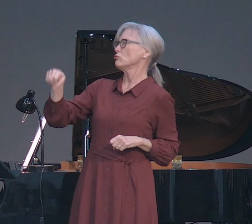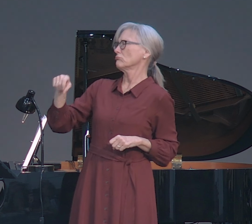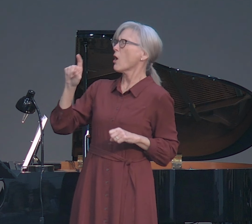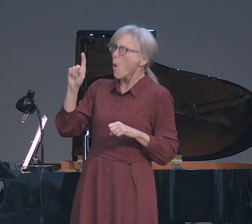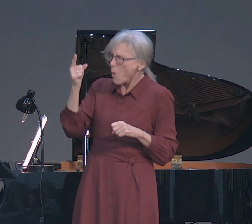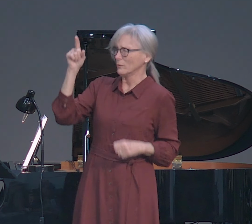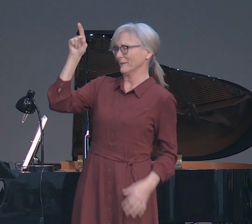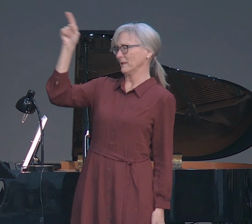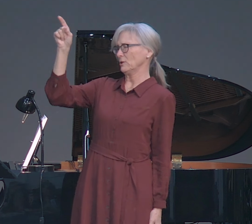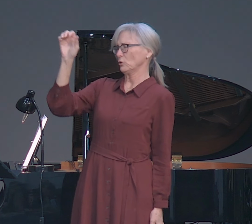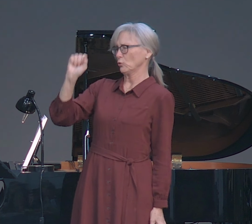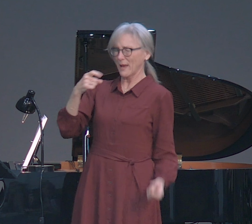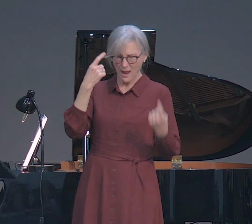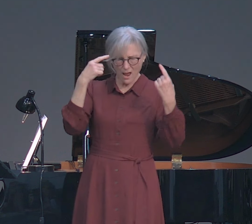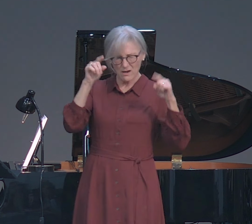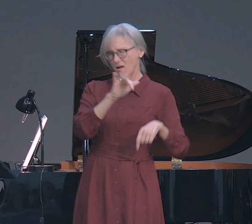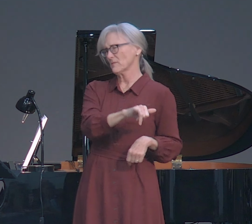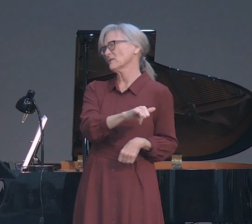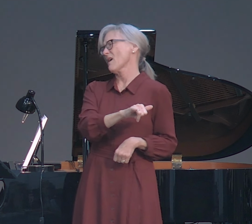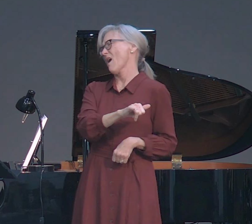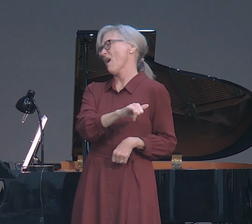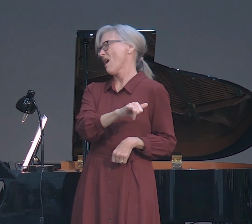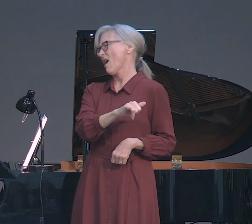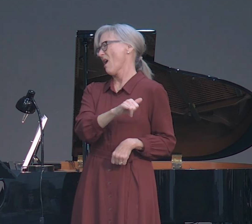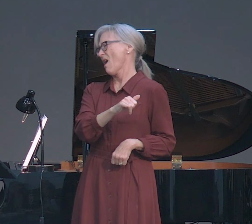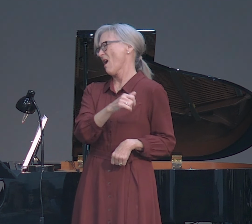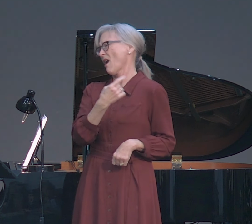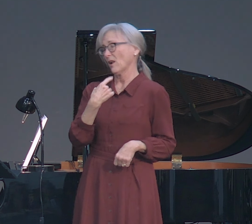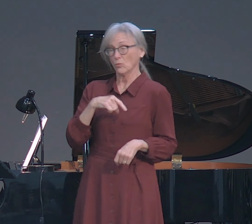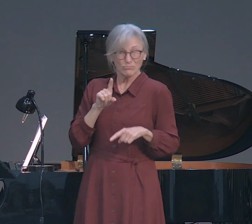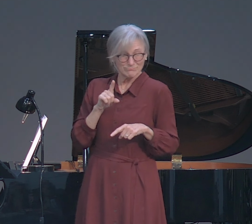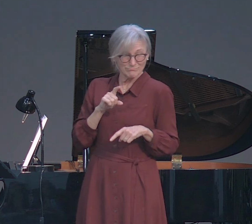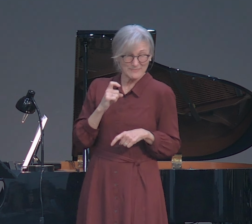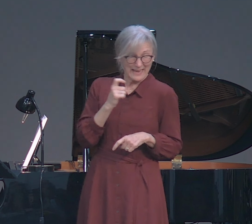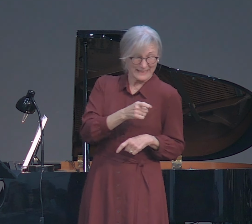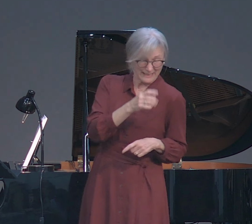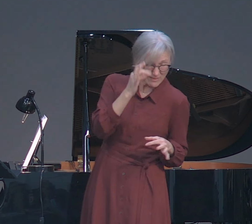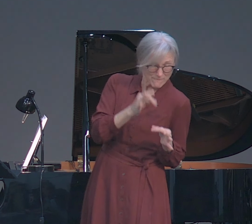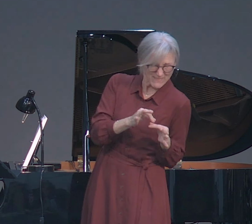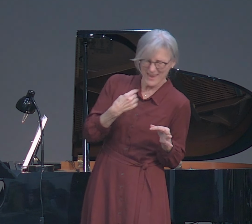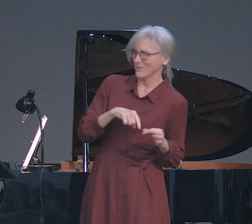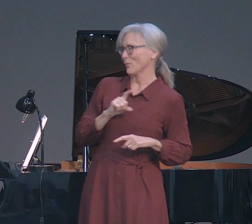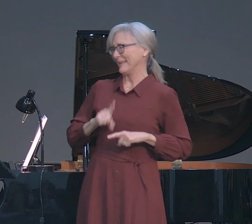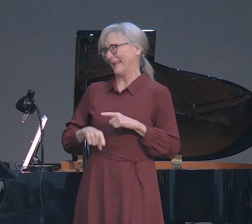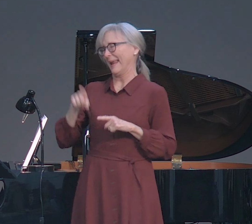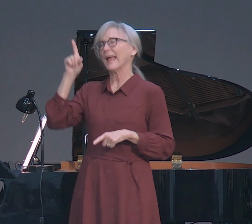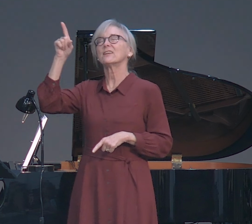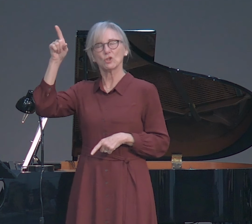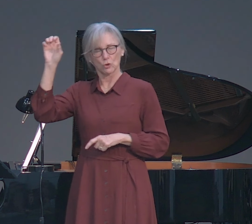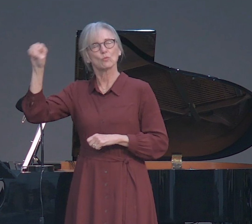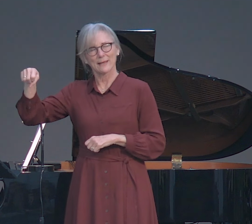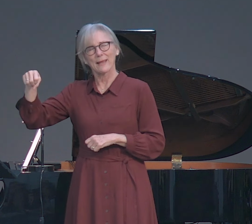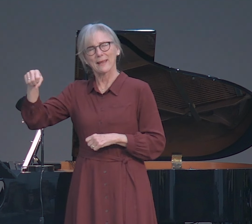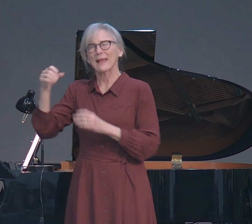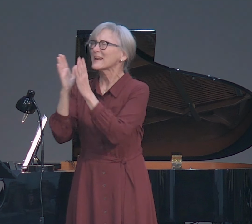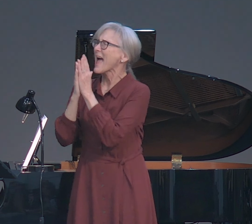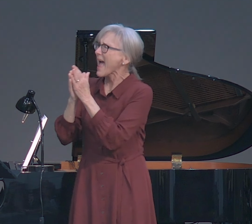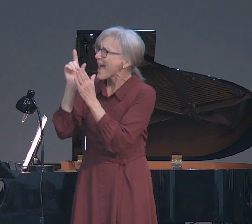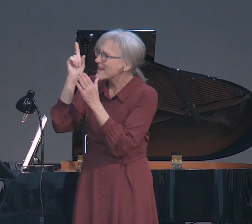You can accomplish. We can't make them repent or have faith. We know You can. We ask that You